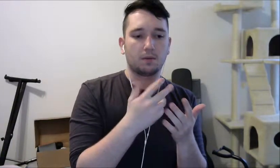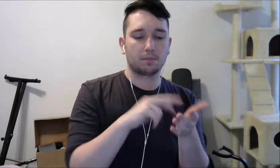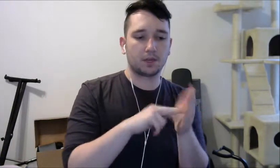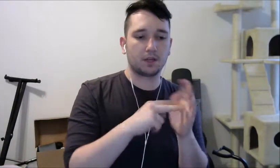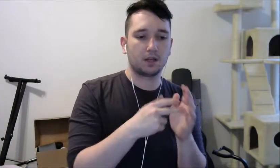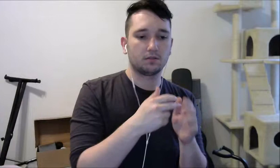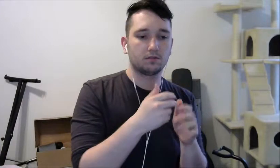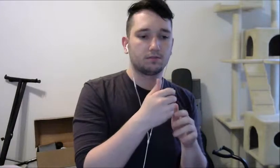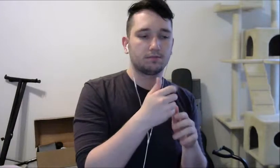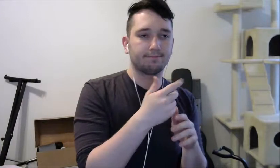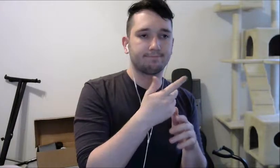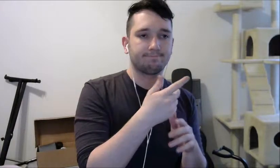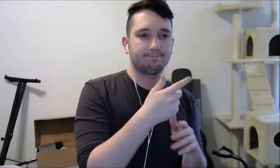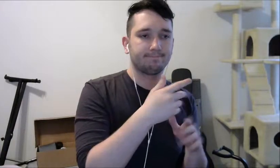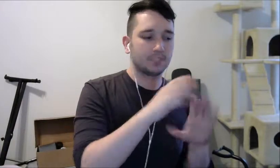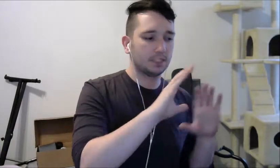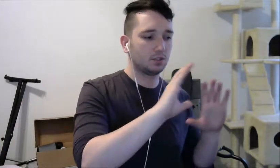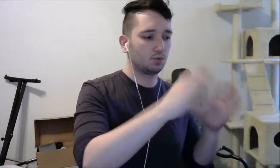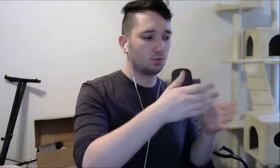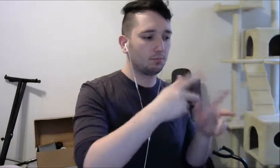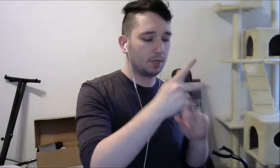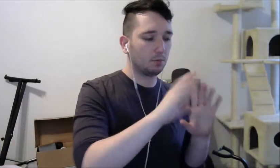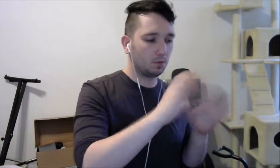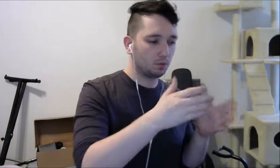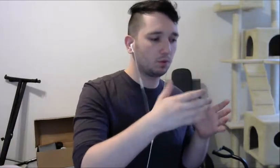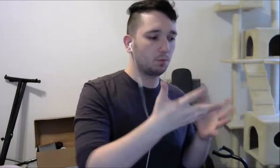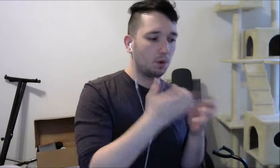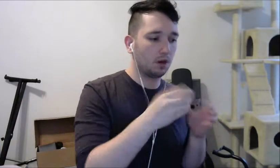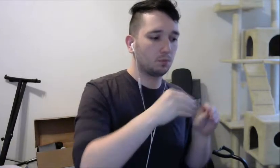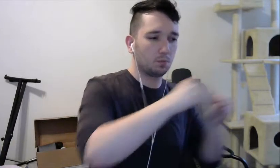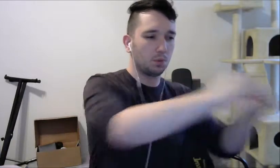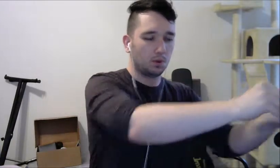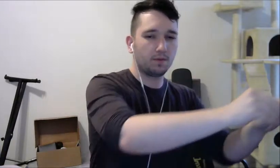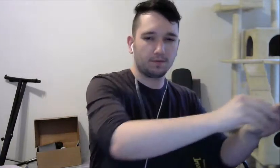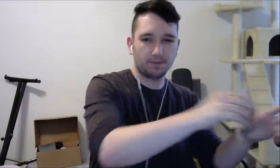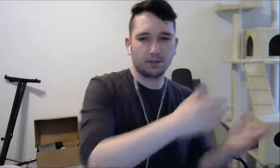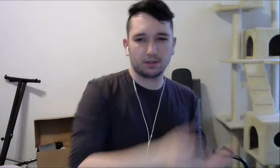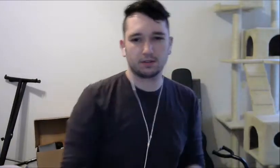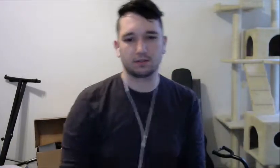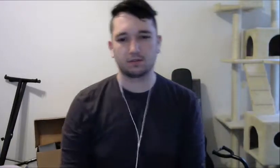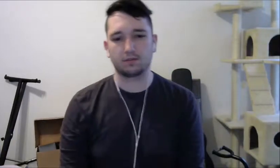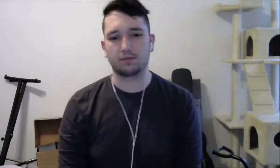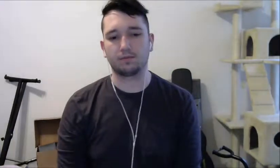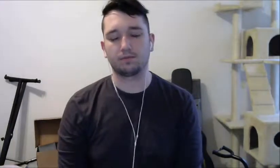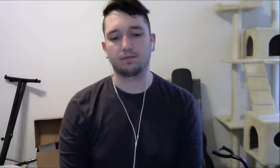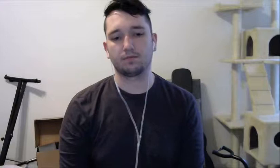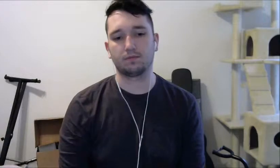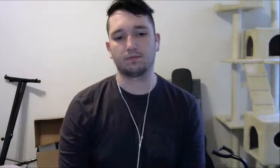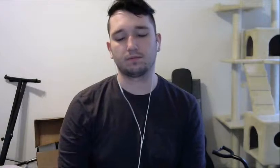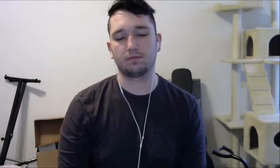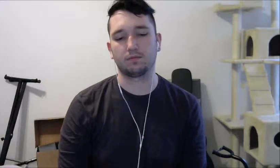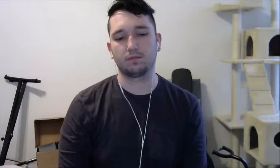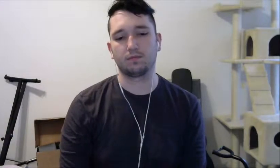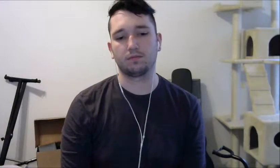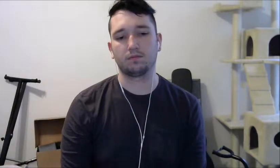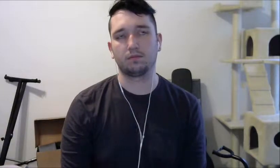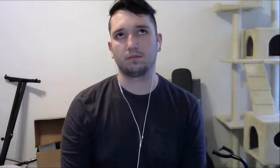These two programs guaranteed loans that banks would make to homeowners. So, for example, if